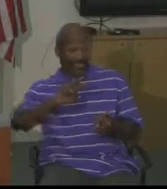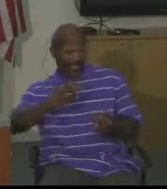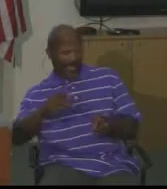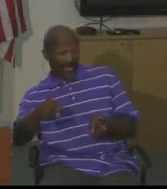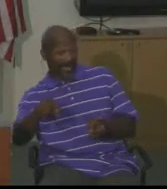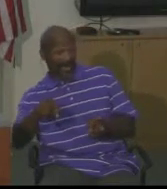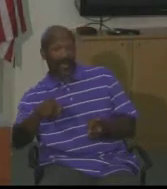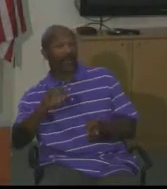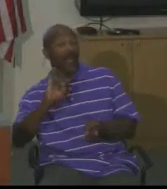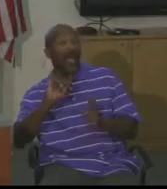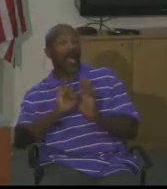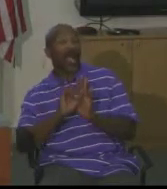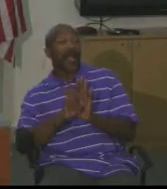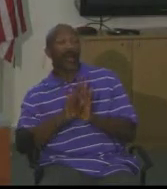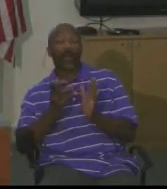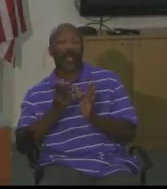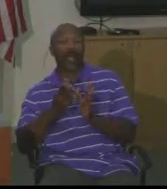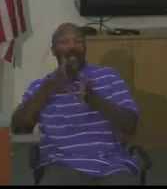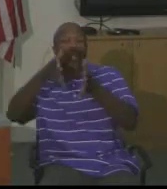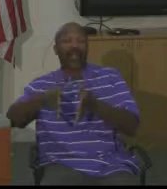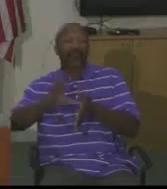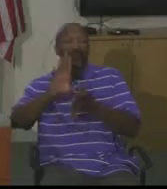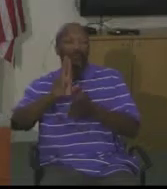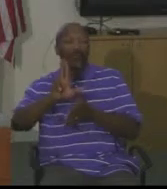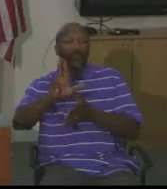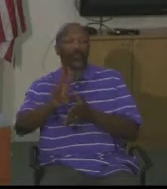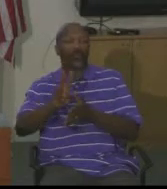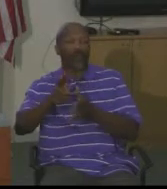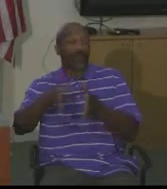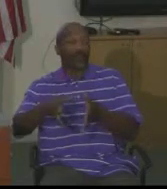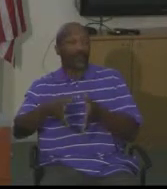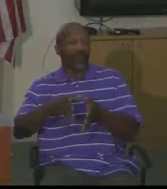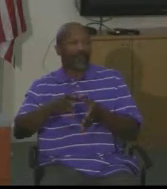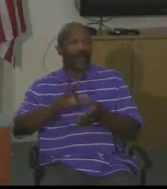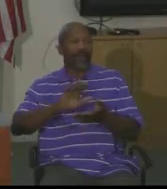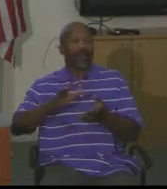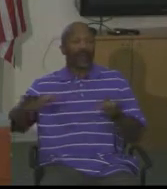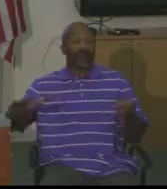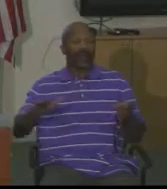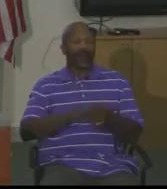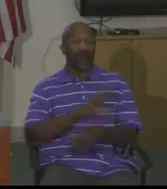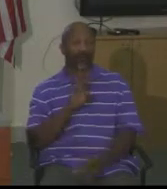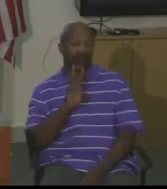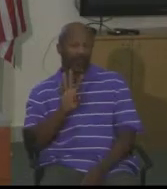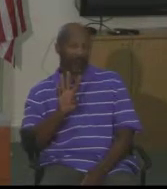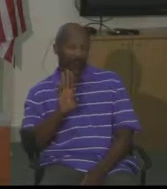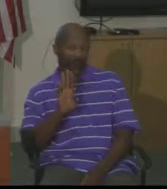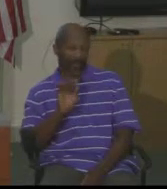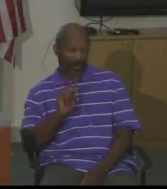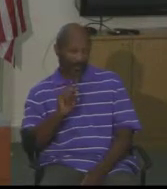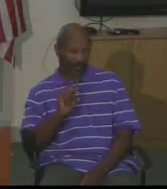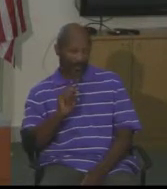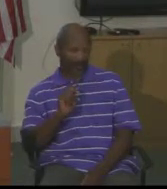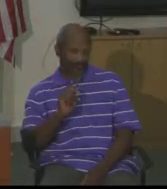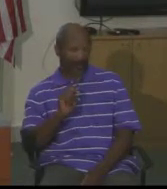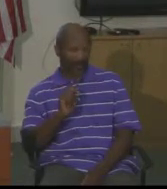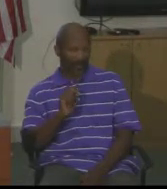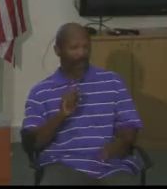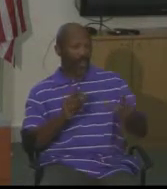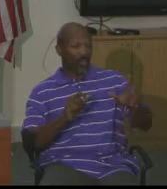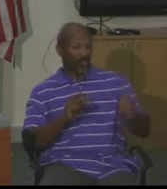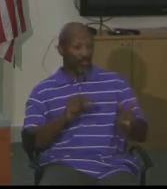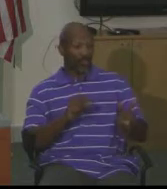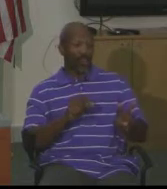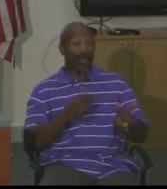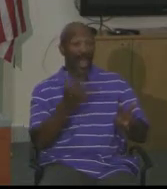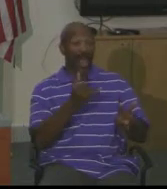connector just identified the remaining 32 bits of the data bus. So it just basically added 32 more